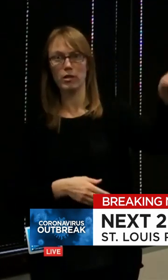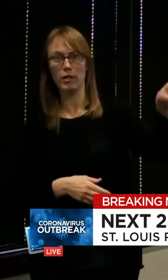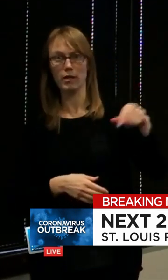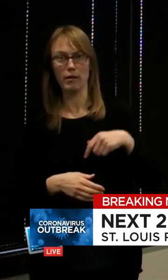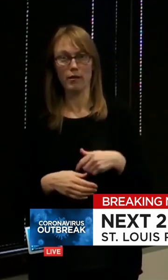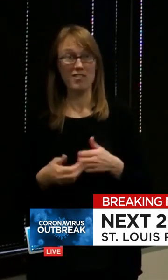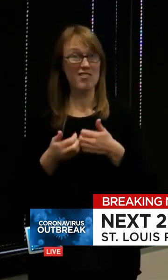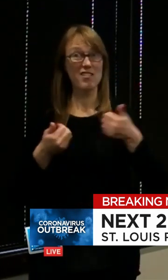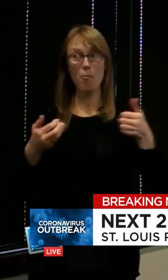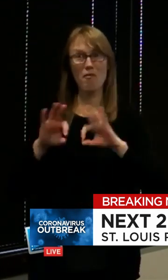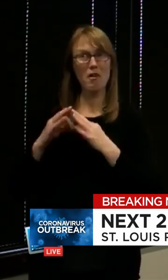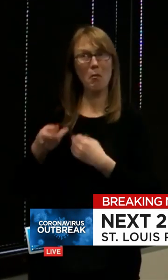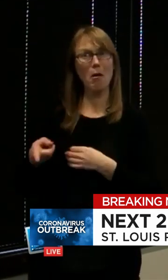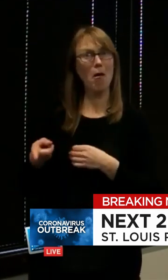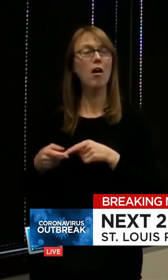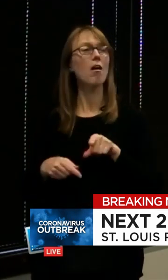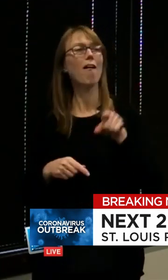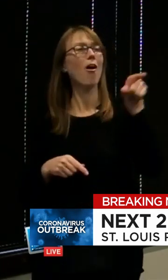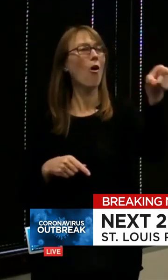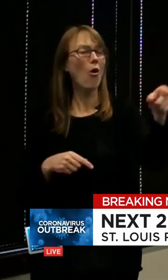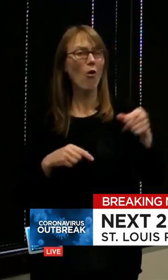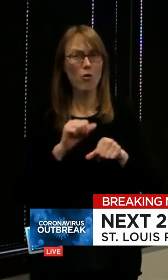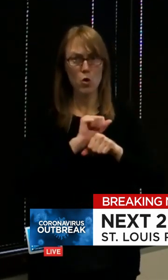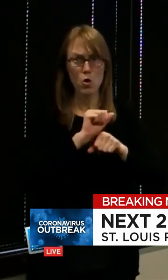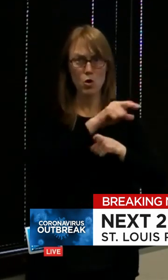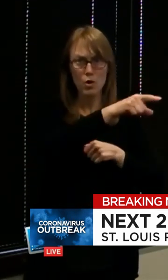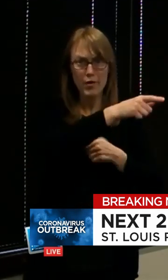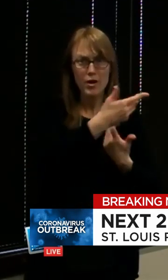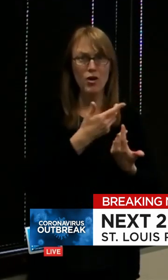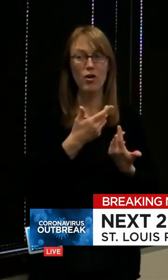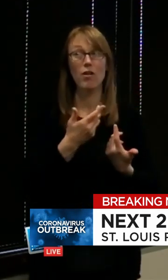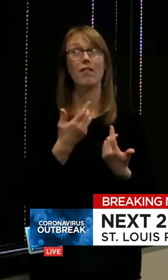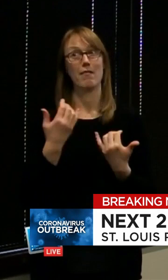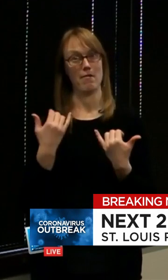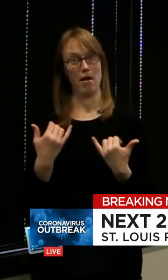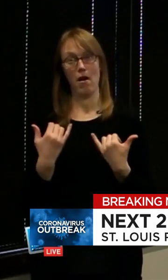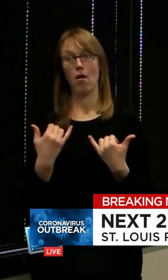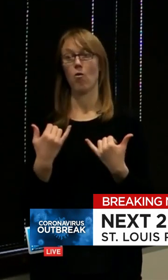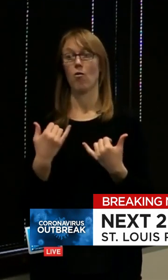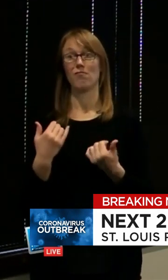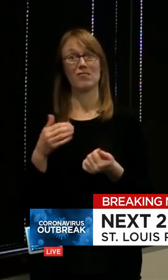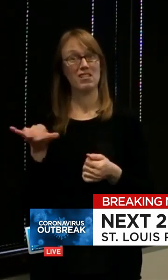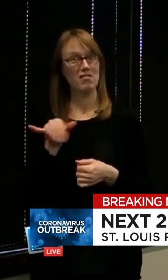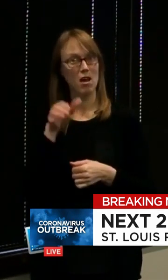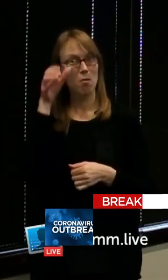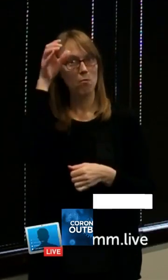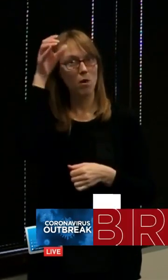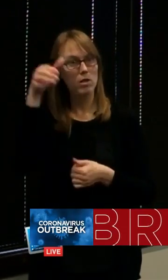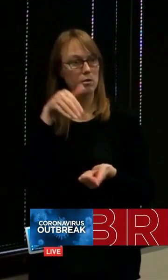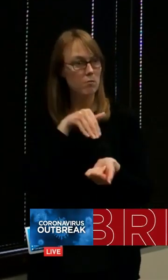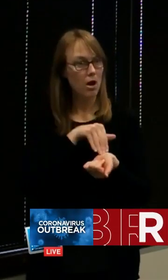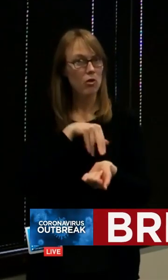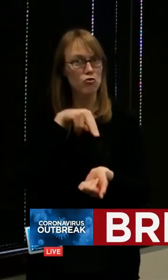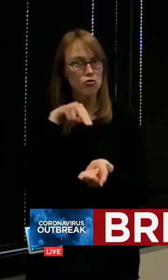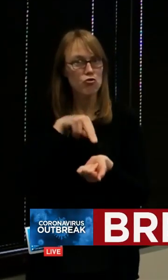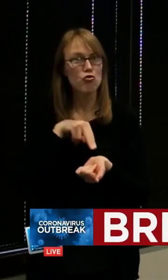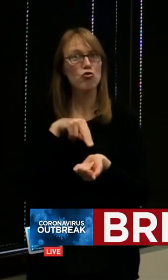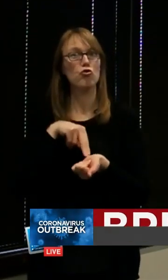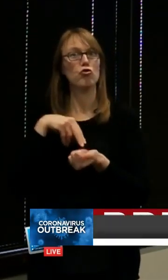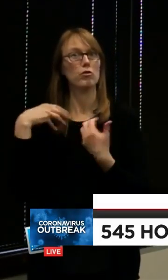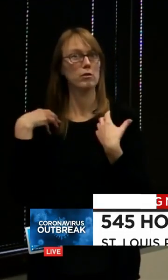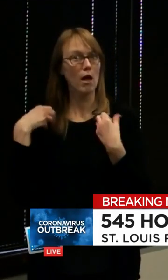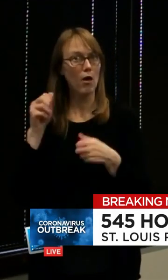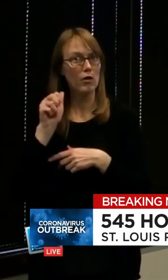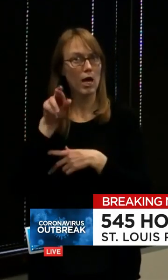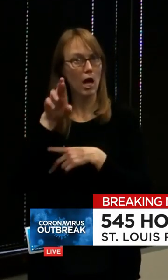are away from their families for very good reason. They don't want to expose any risk to their children, to their grandparents, to their